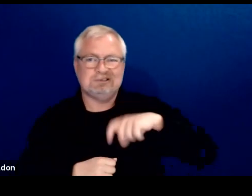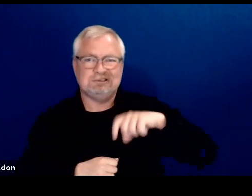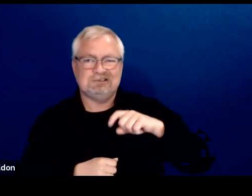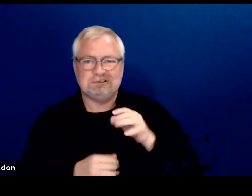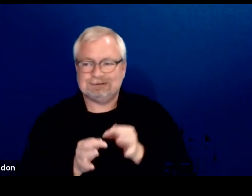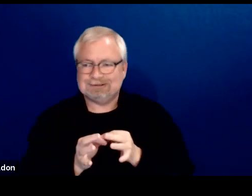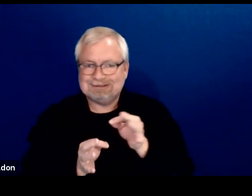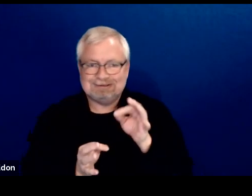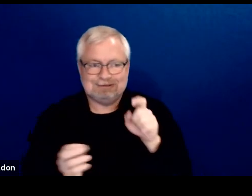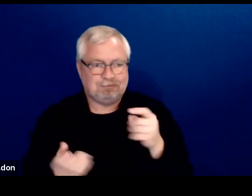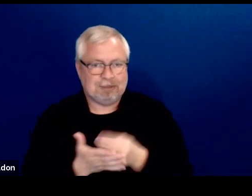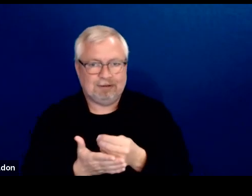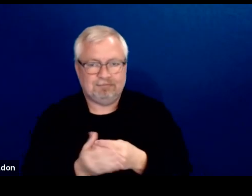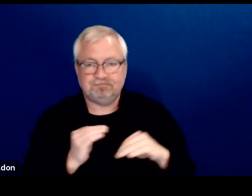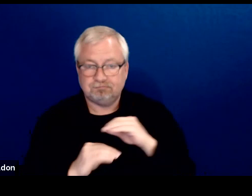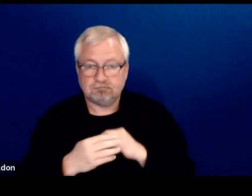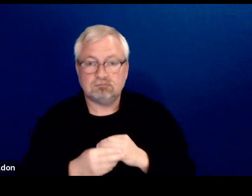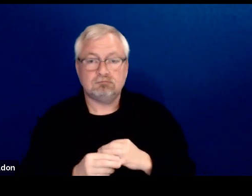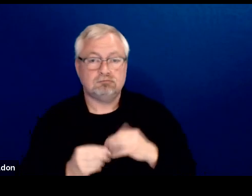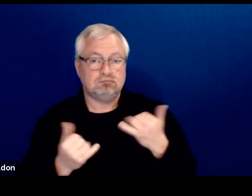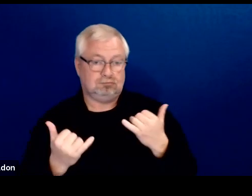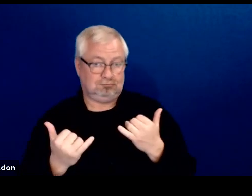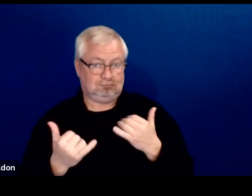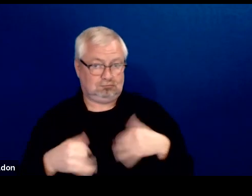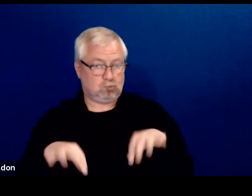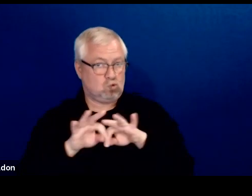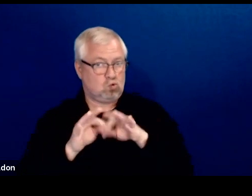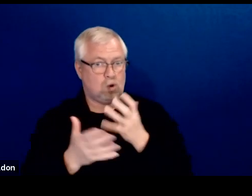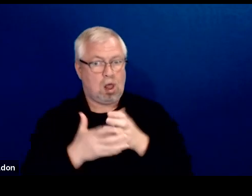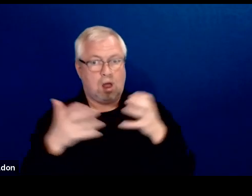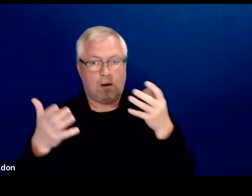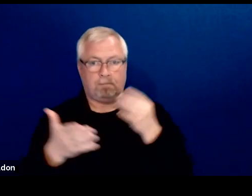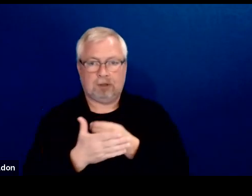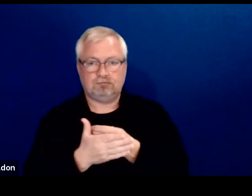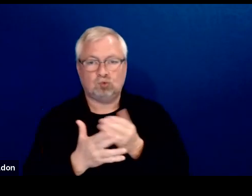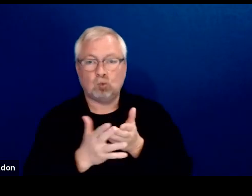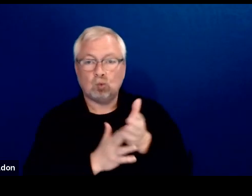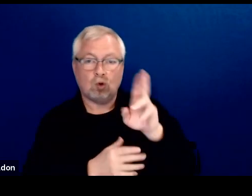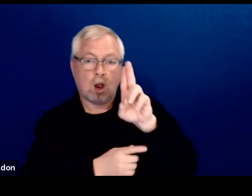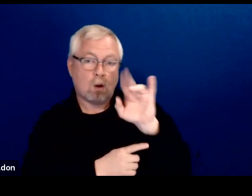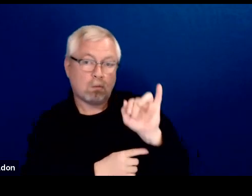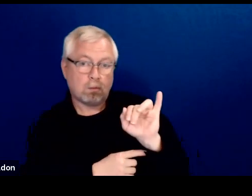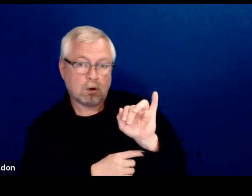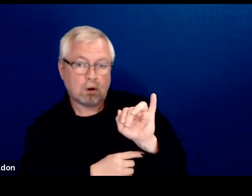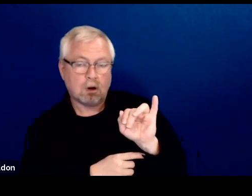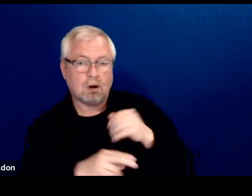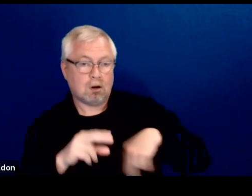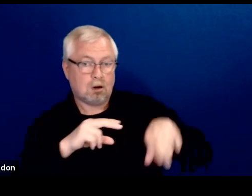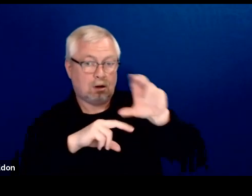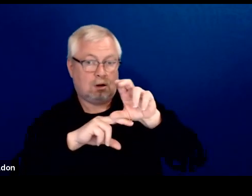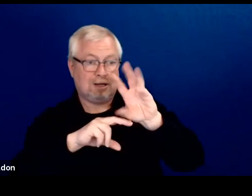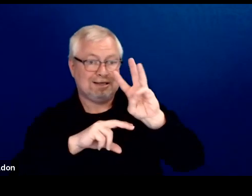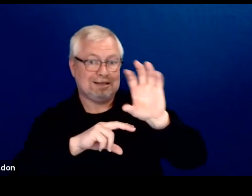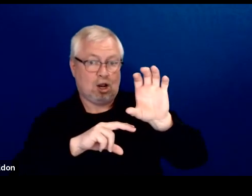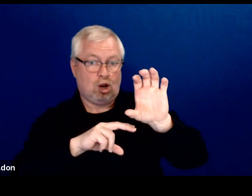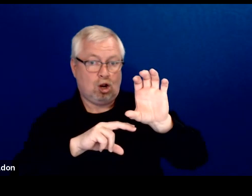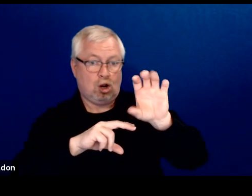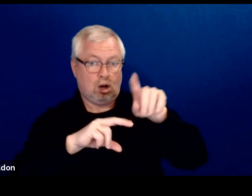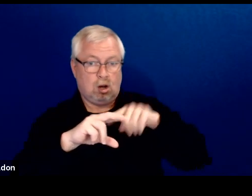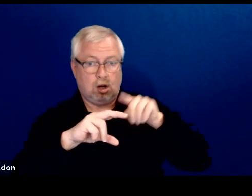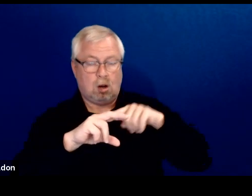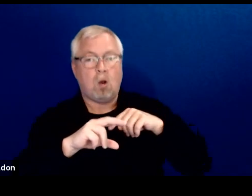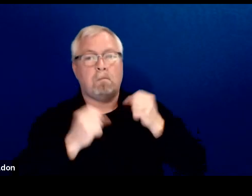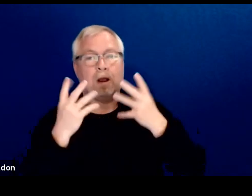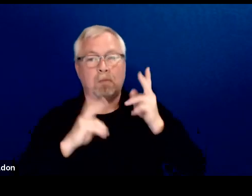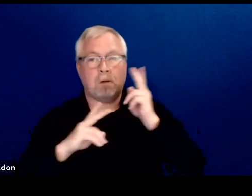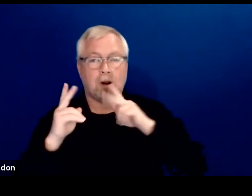take the amount of money that Minnesotans are getting through our typical program, add that $600 on top of it, many Minnesota workers are actually making more